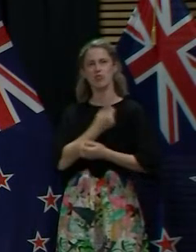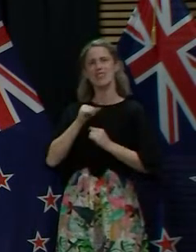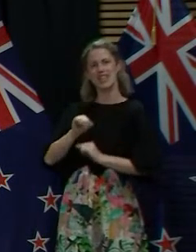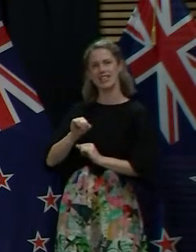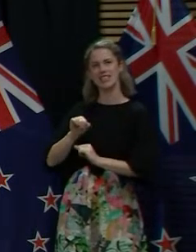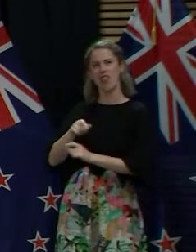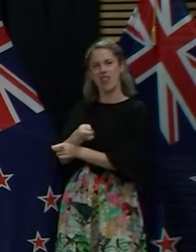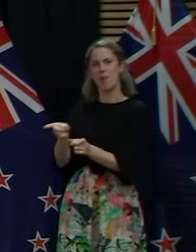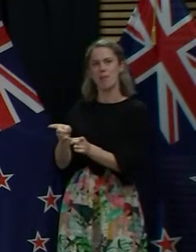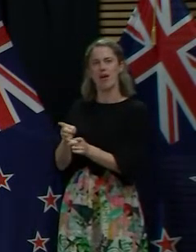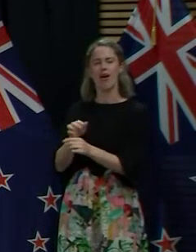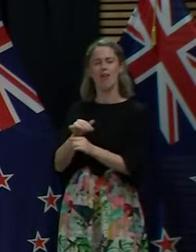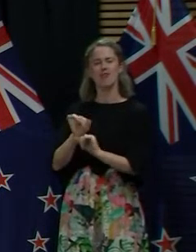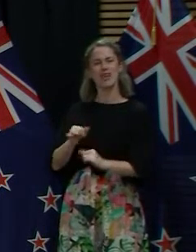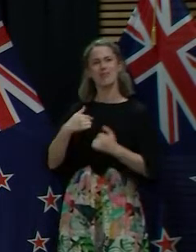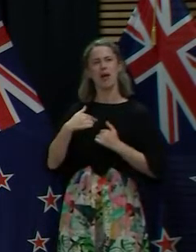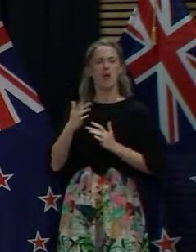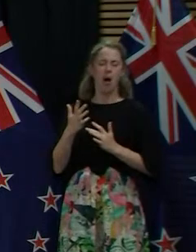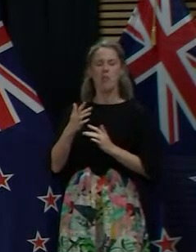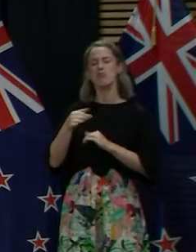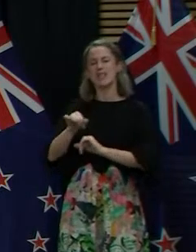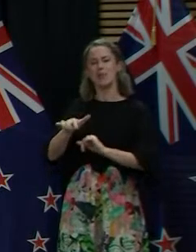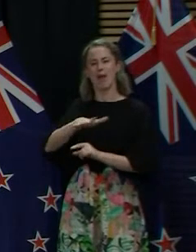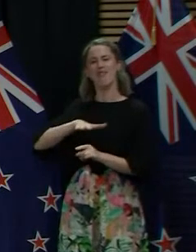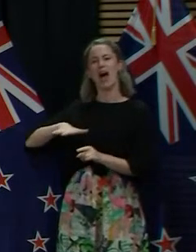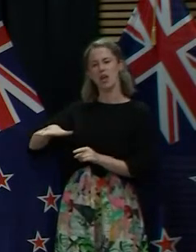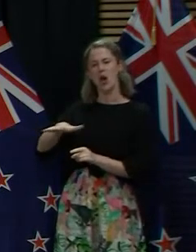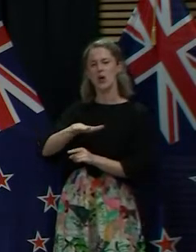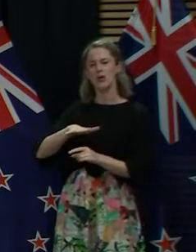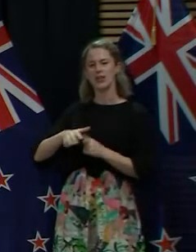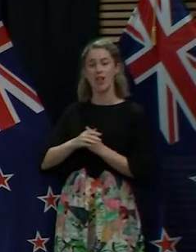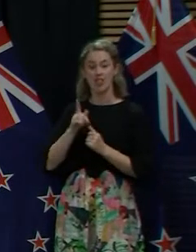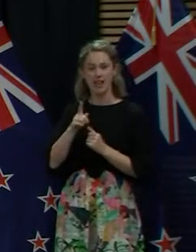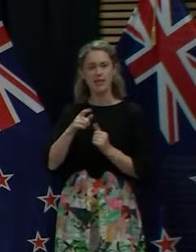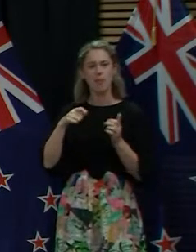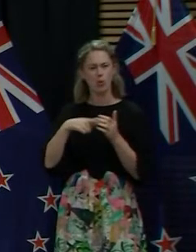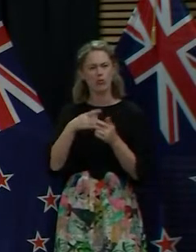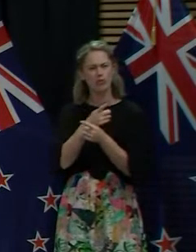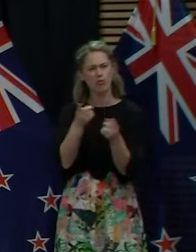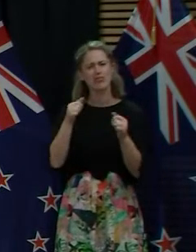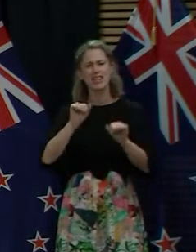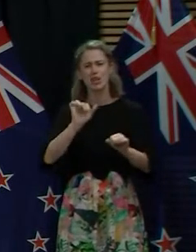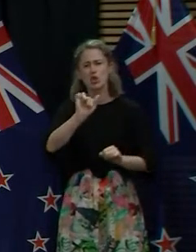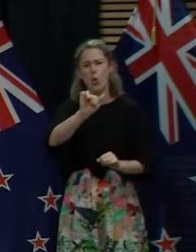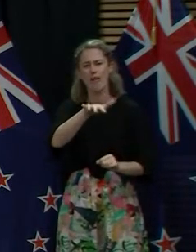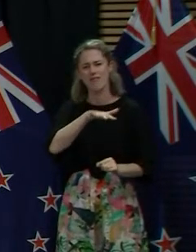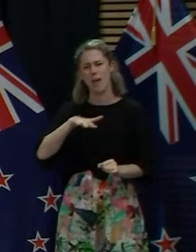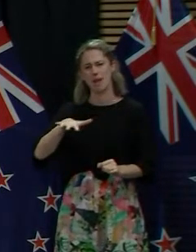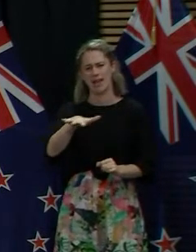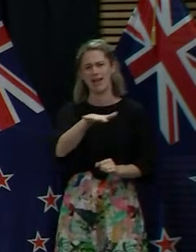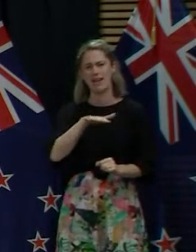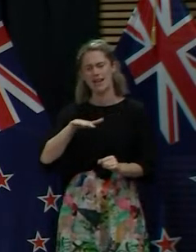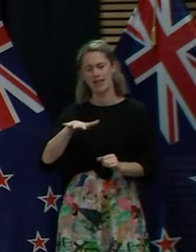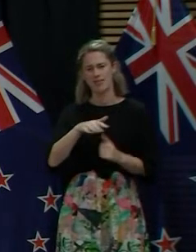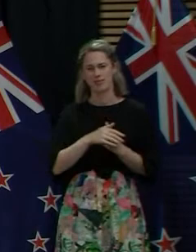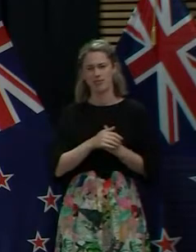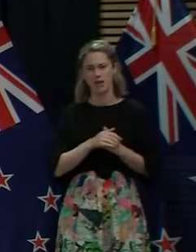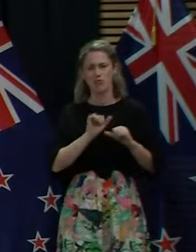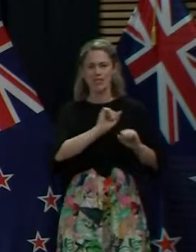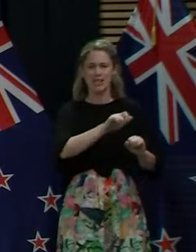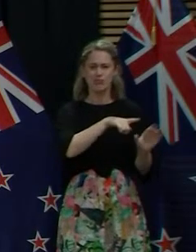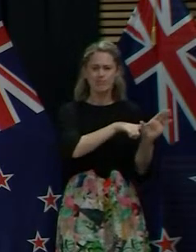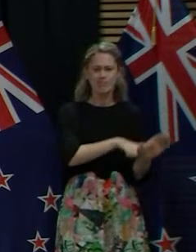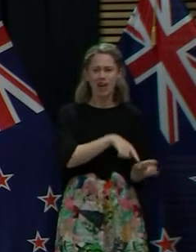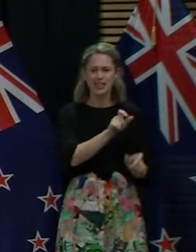not about them, it's about their whānau. And that's still the biggest message. Do it to protect your family, your rangatahi,